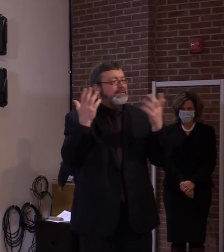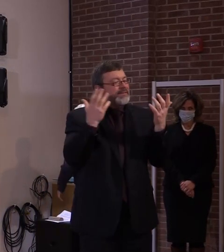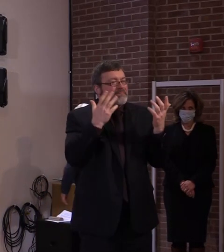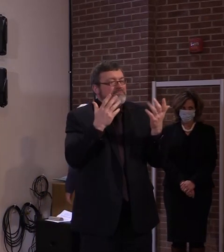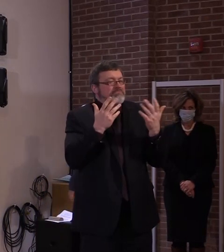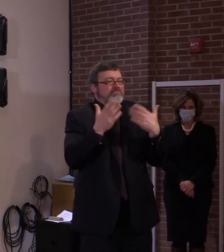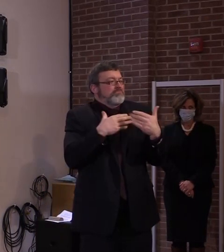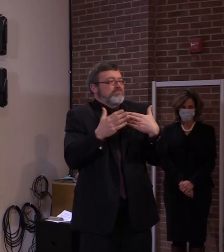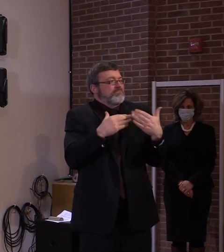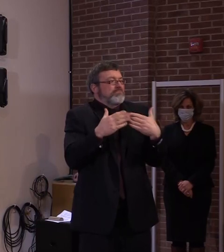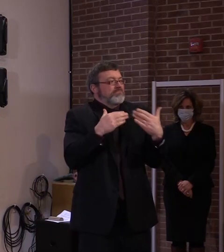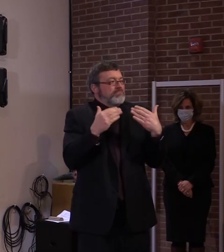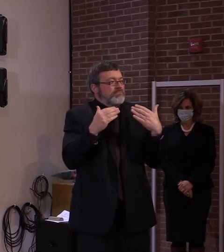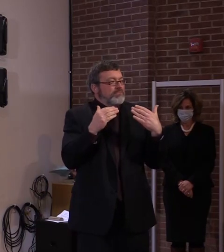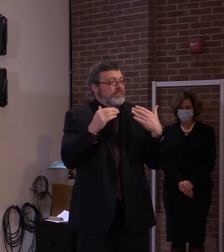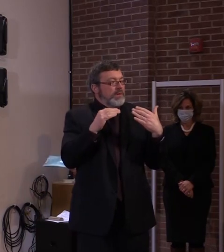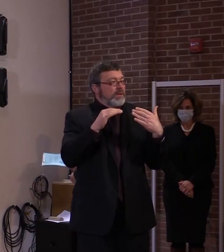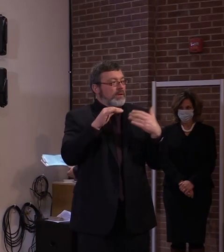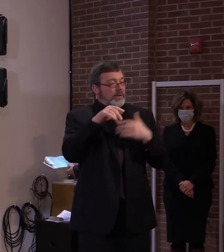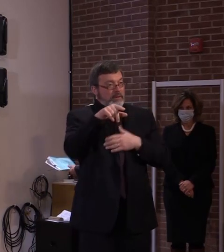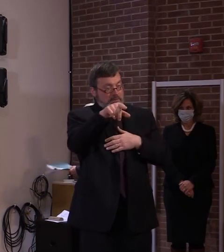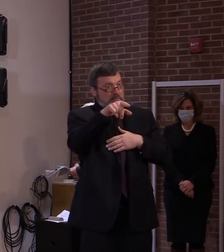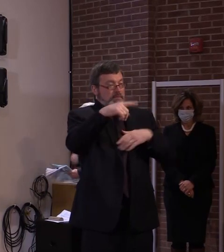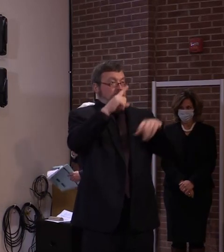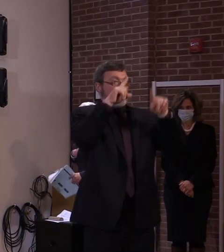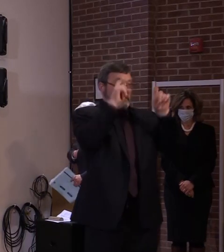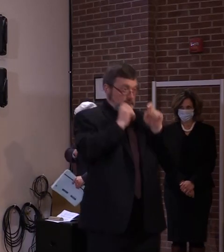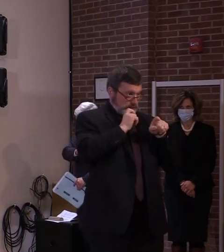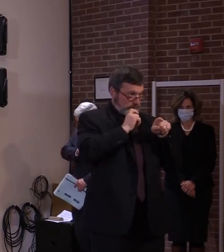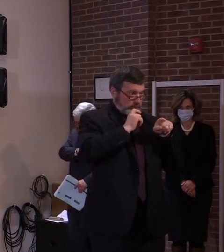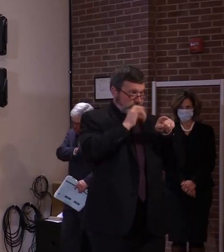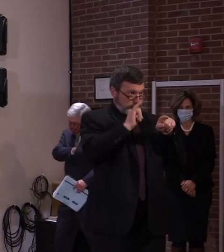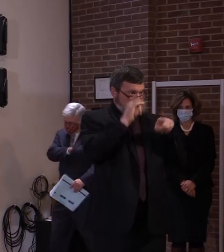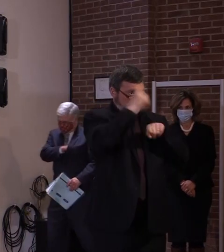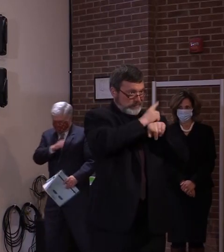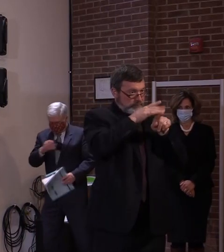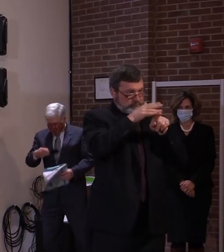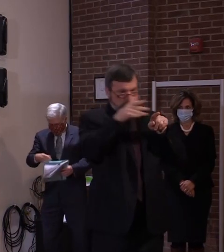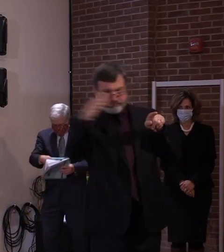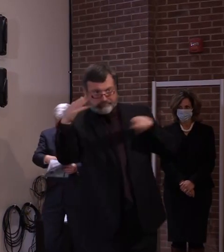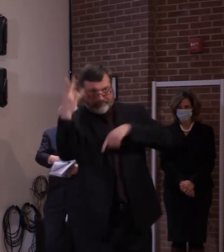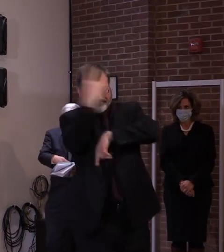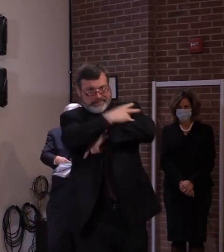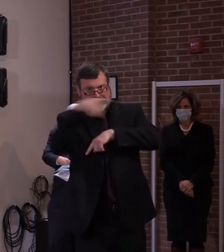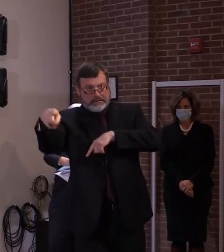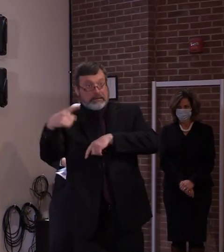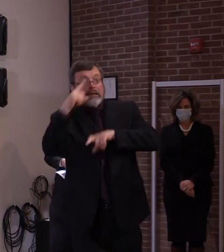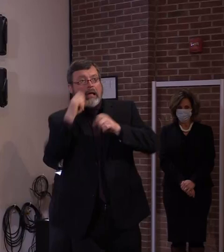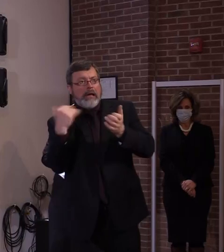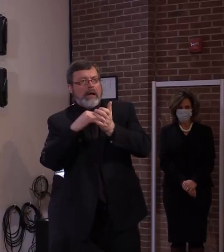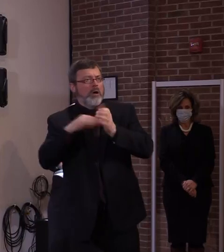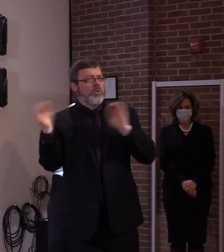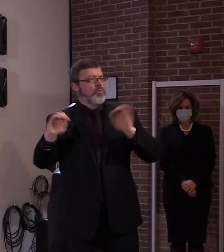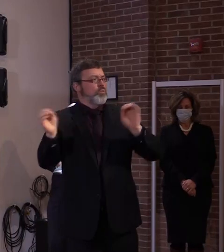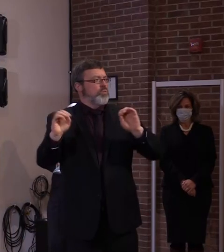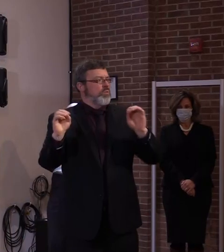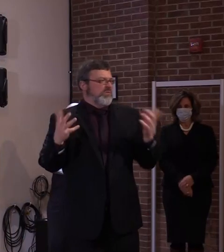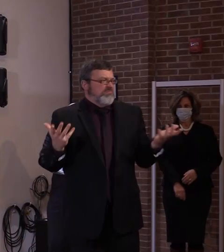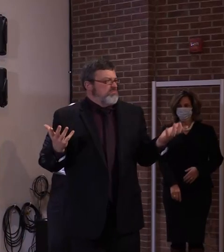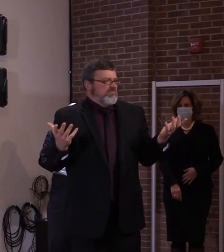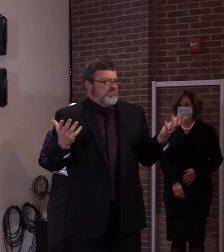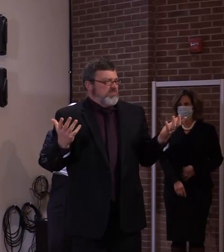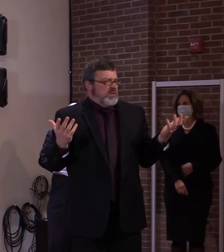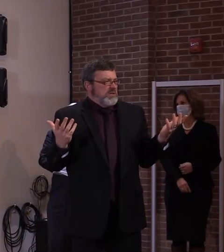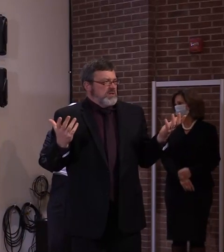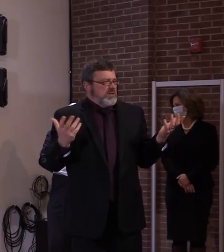7 and you're a negative PCR test, you're pretty well assured that you're most likely not going to turn